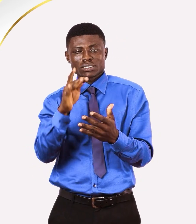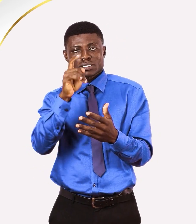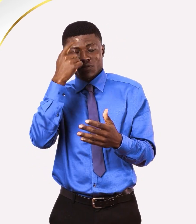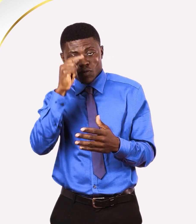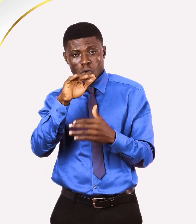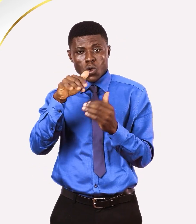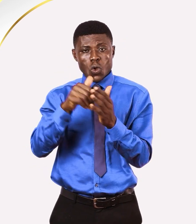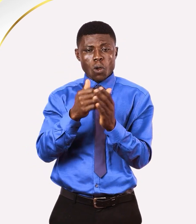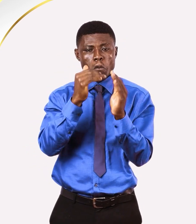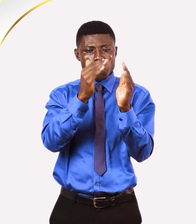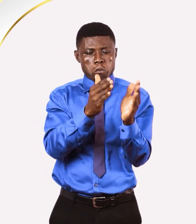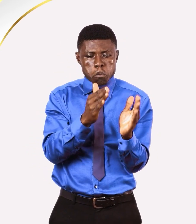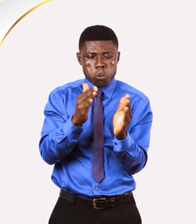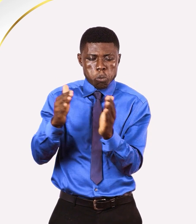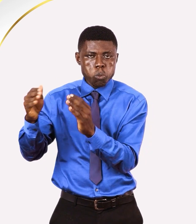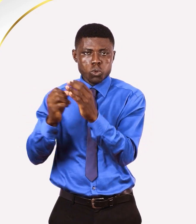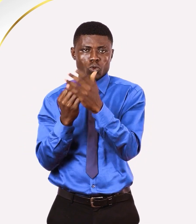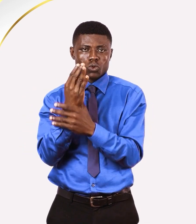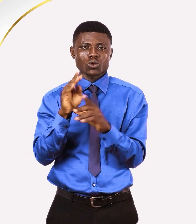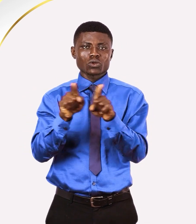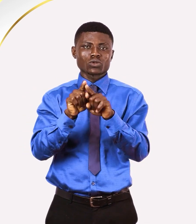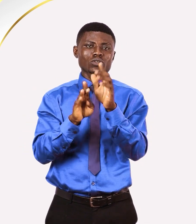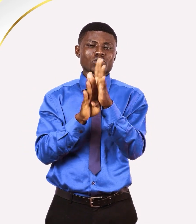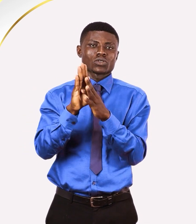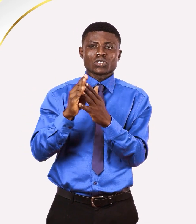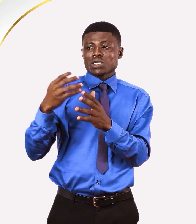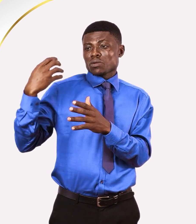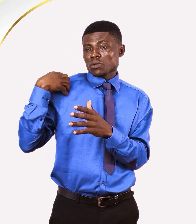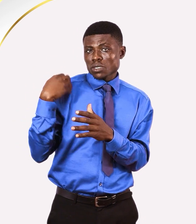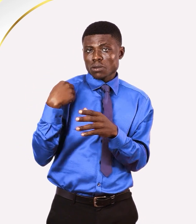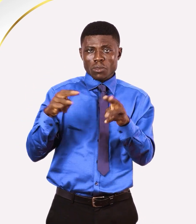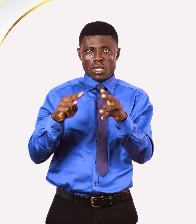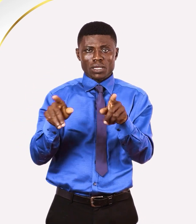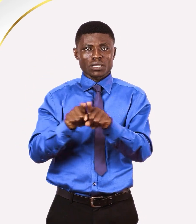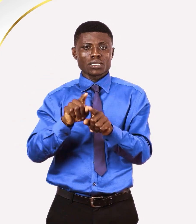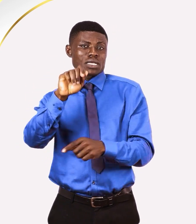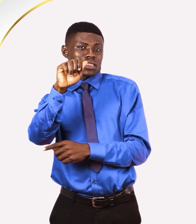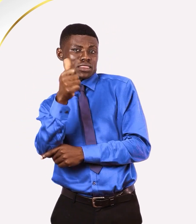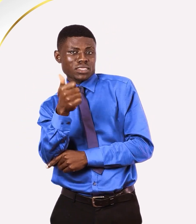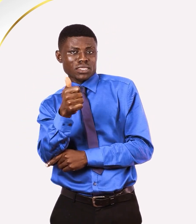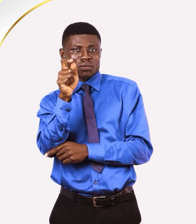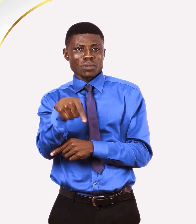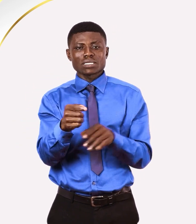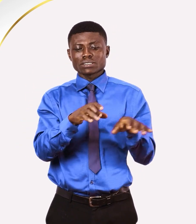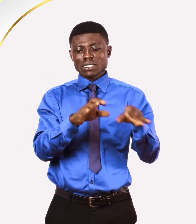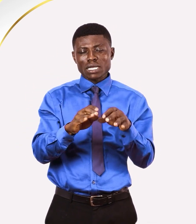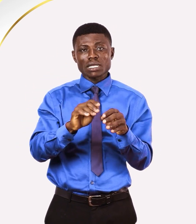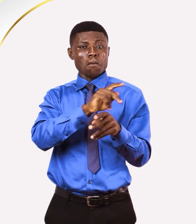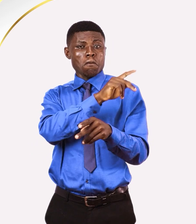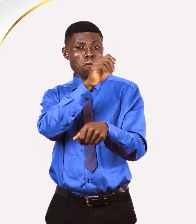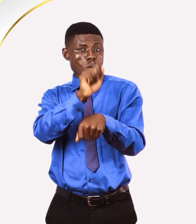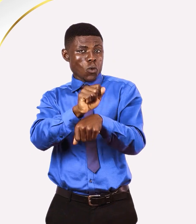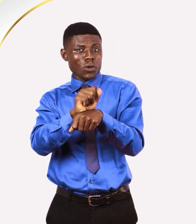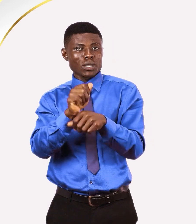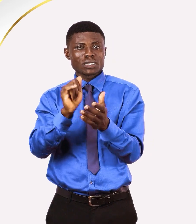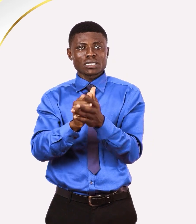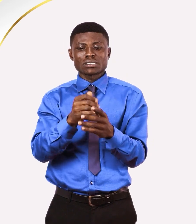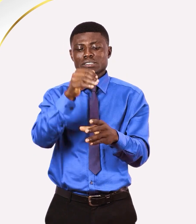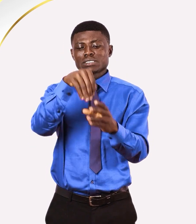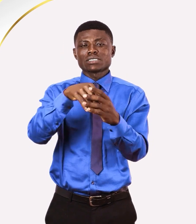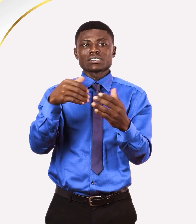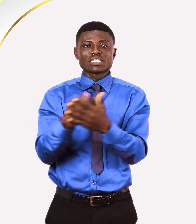the orderly growth and development of the capital market. 10. Perform the functions referred to in the